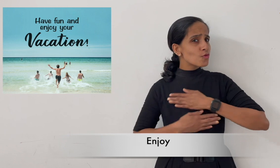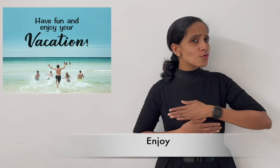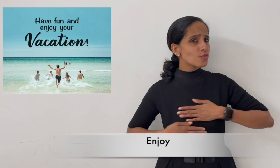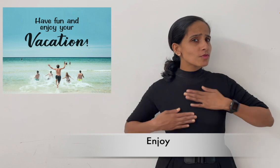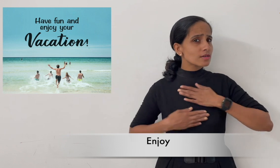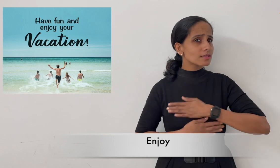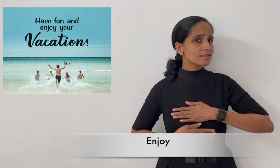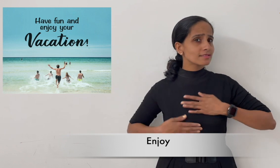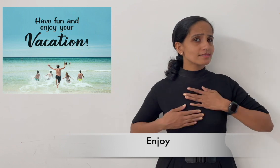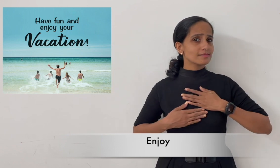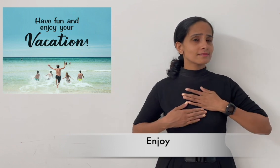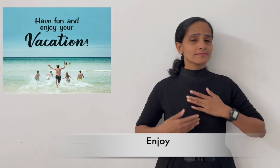Enjoy.